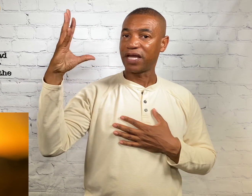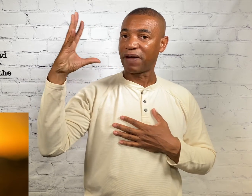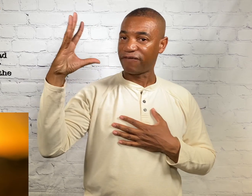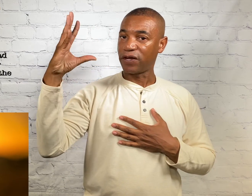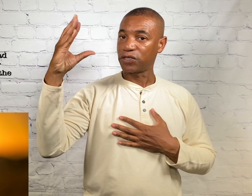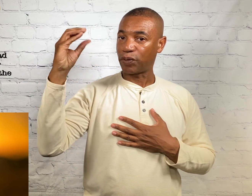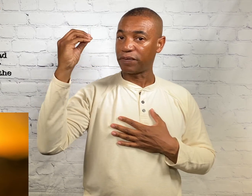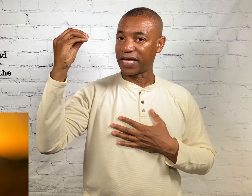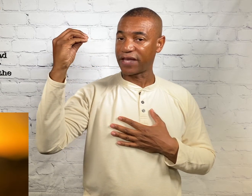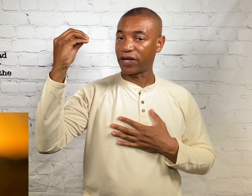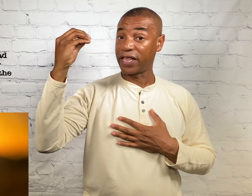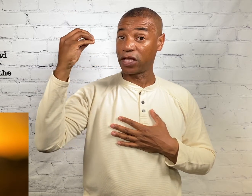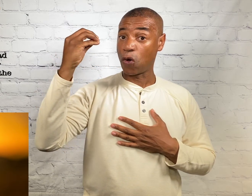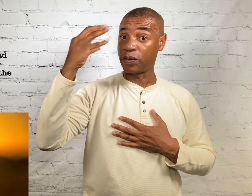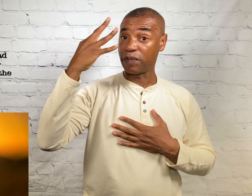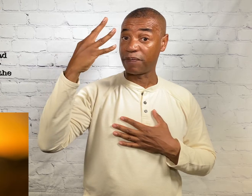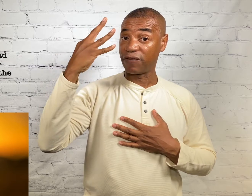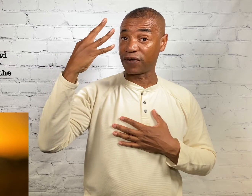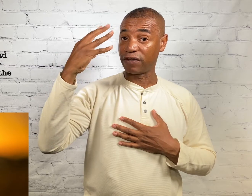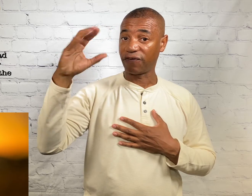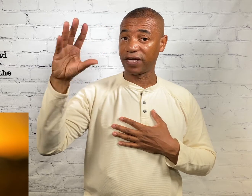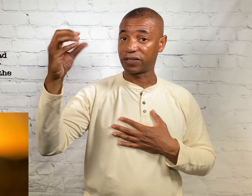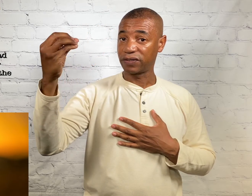my fingers, bring them together, and then open them up in front of the face.